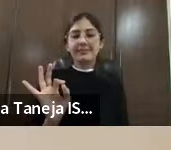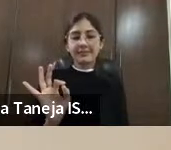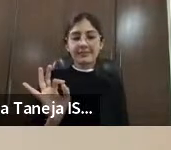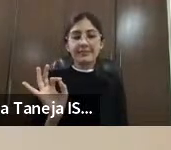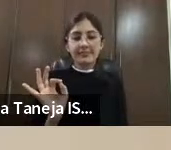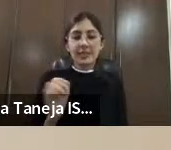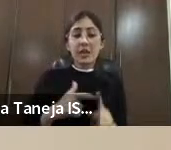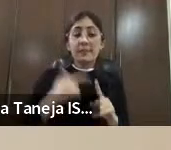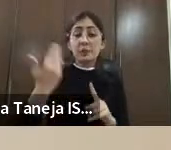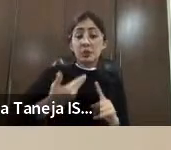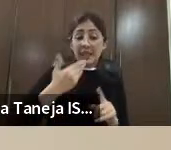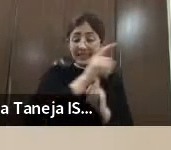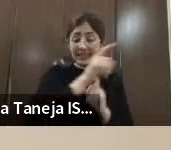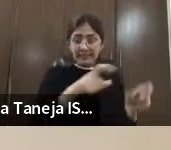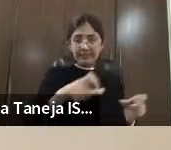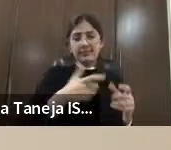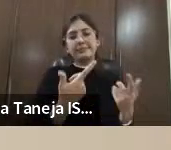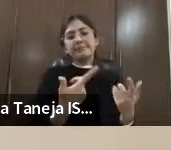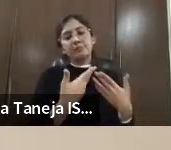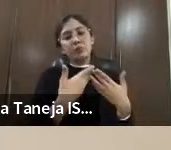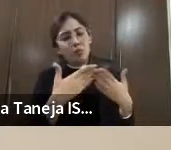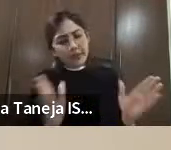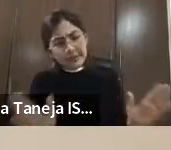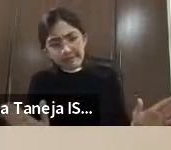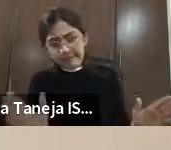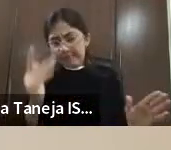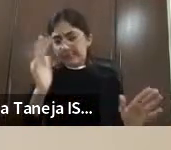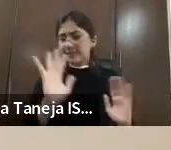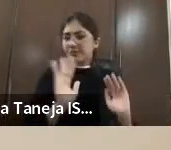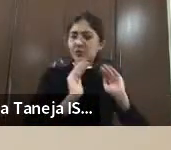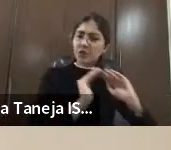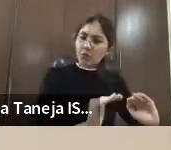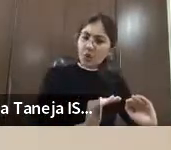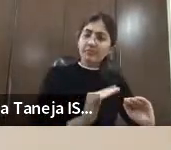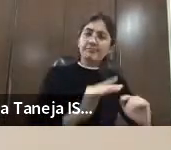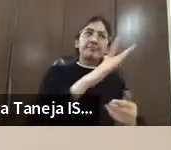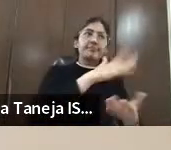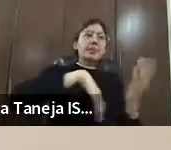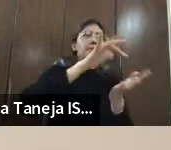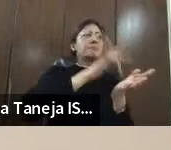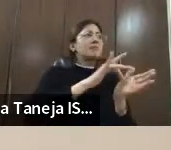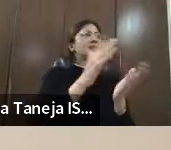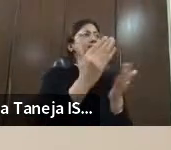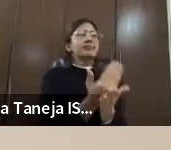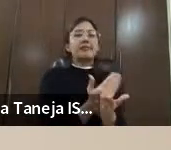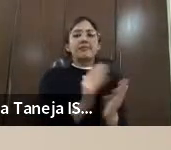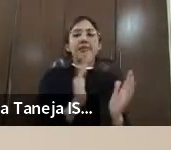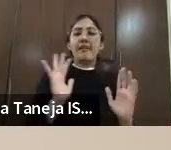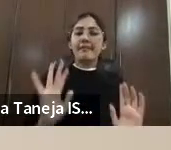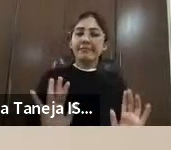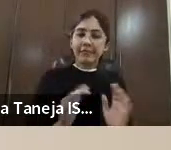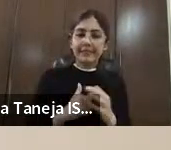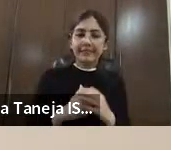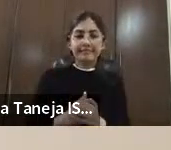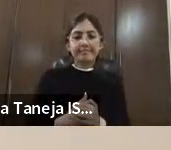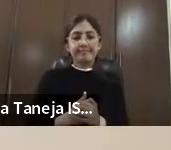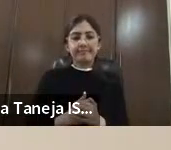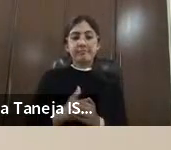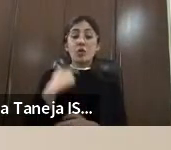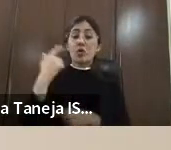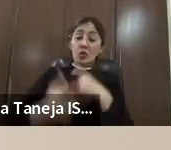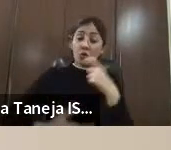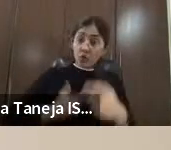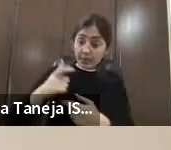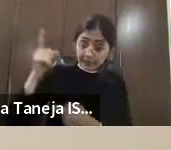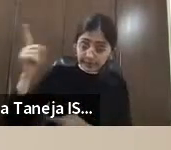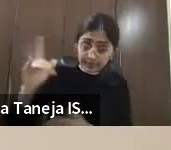are placed in open, supported, and sheltered environments, in corporates, and